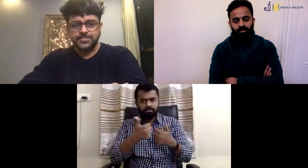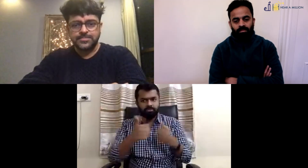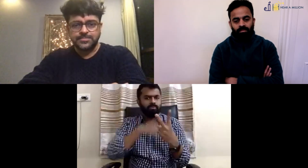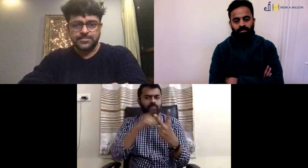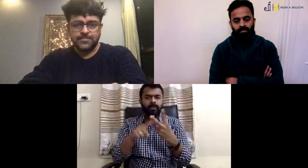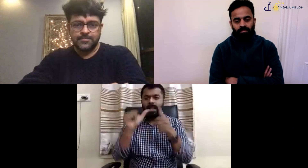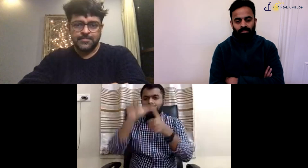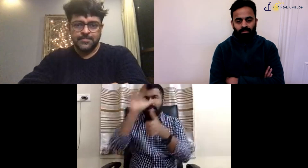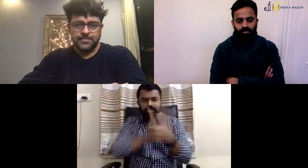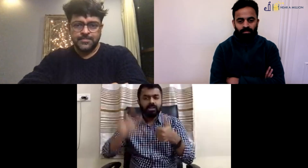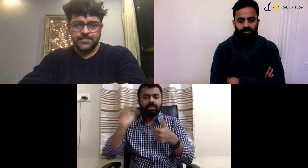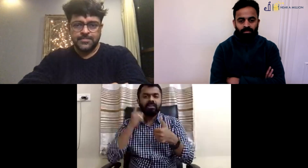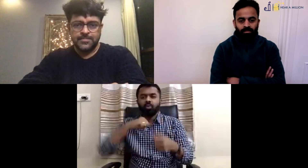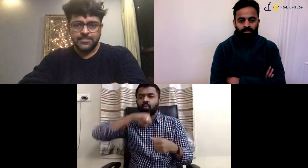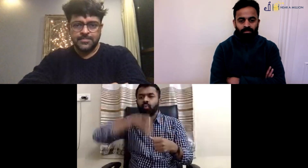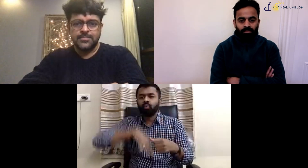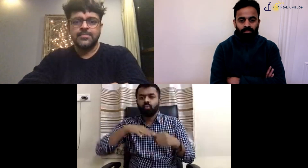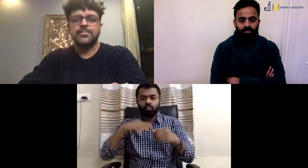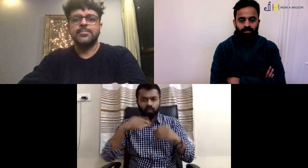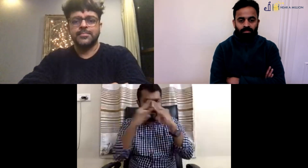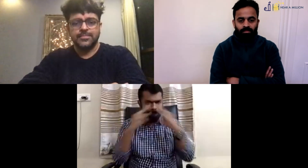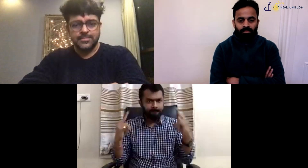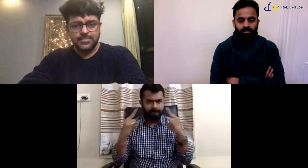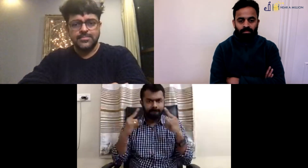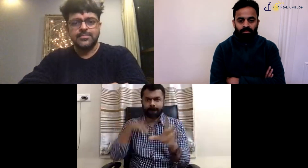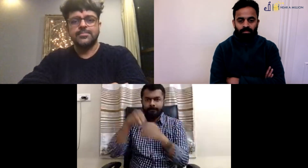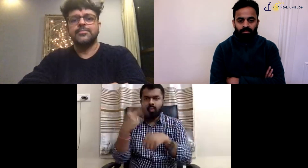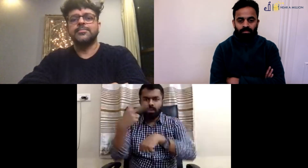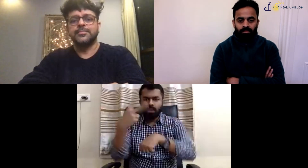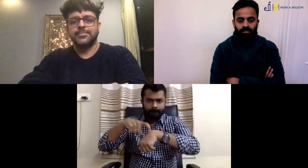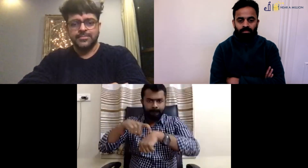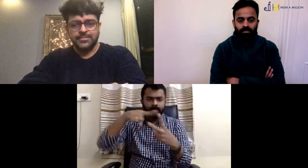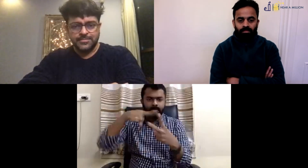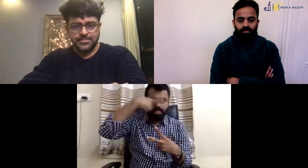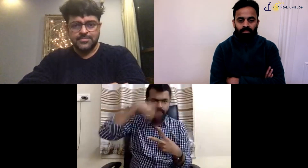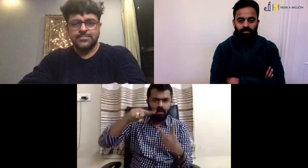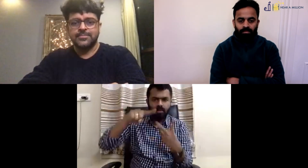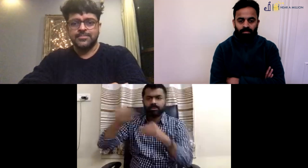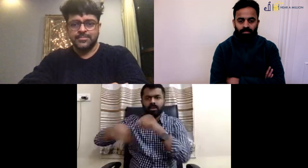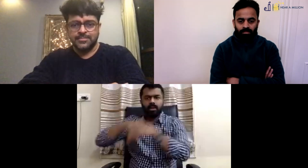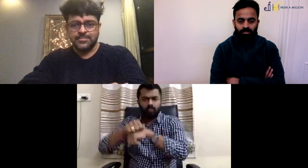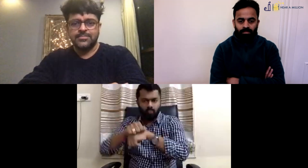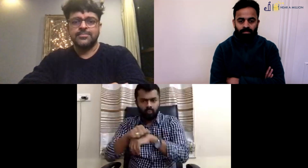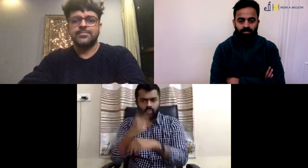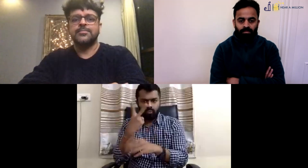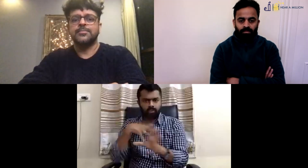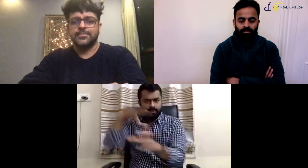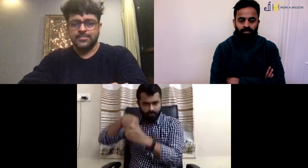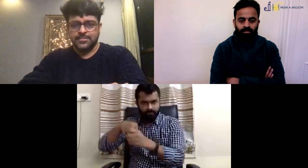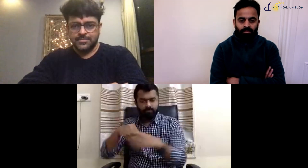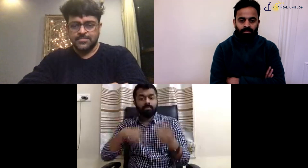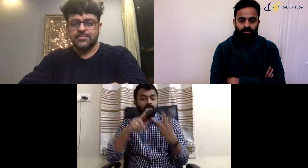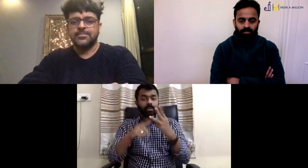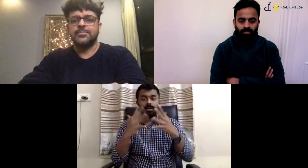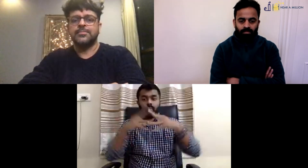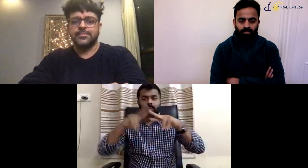I realized that yeah, how I can accommodate those things here in India. So I went in the camps 2 times in